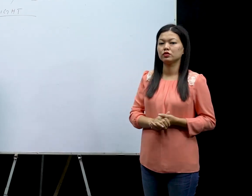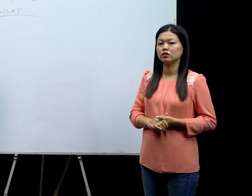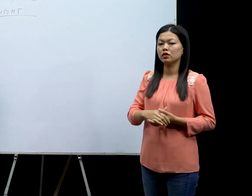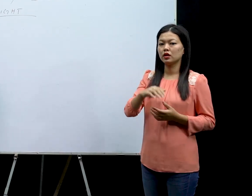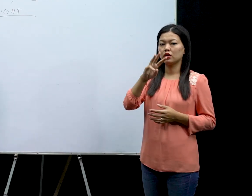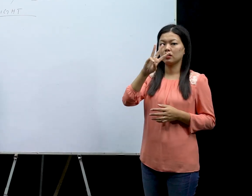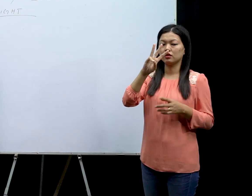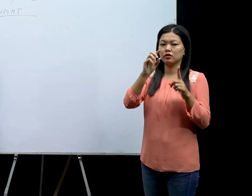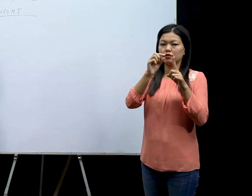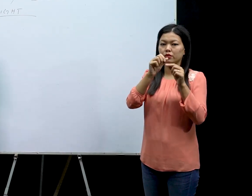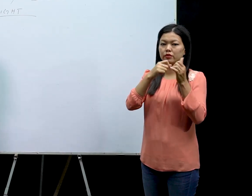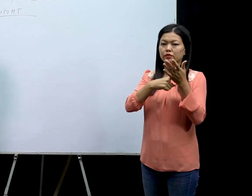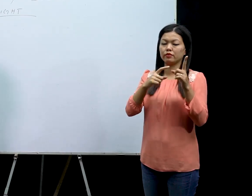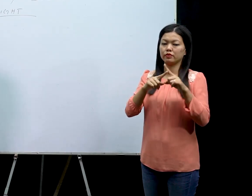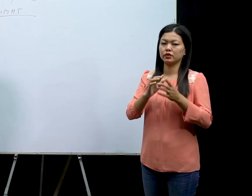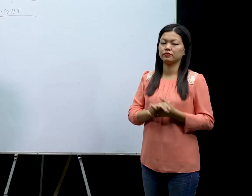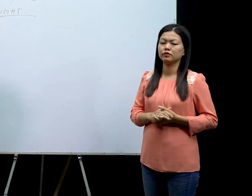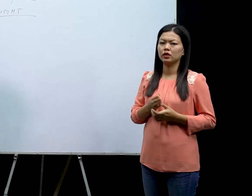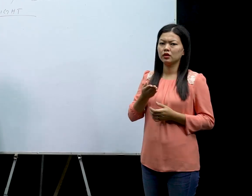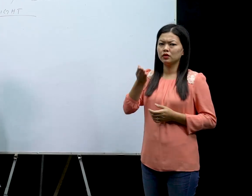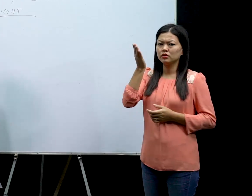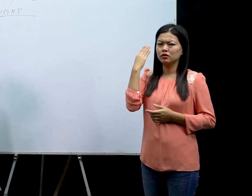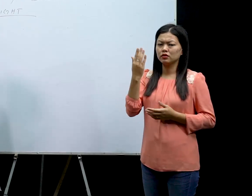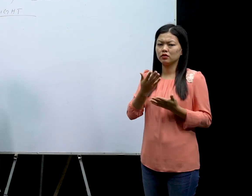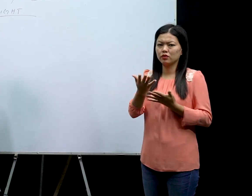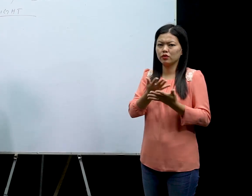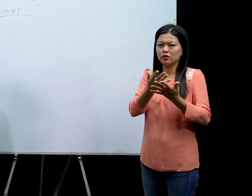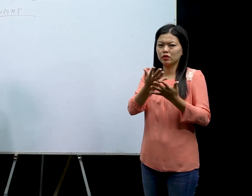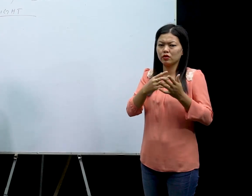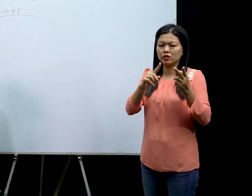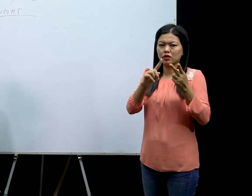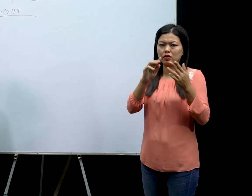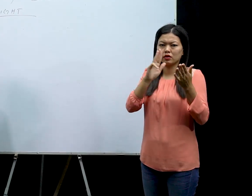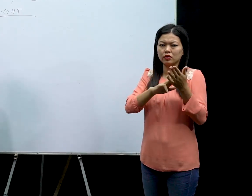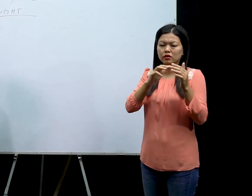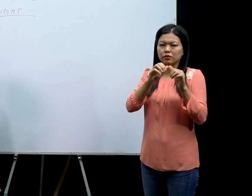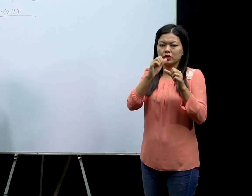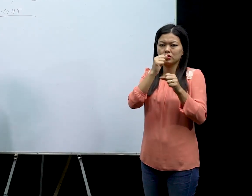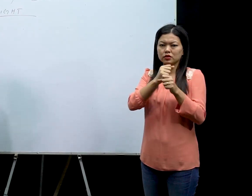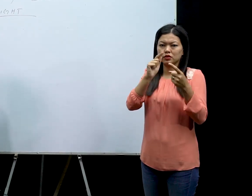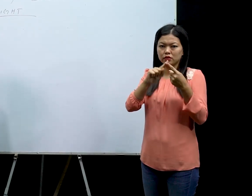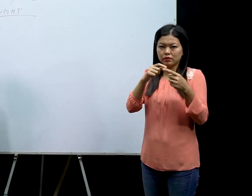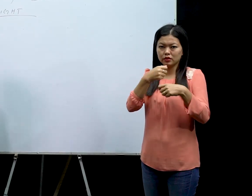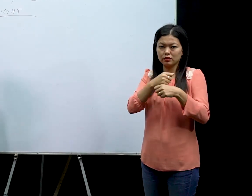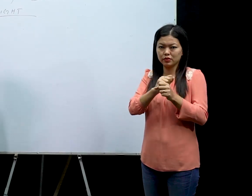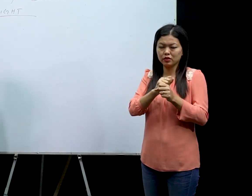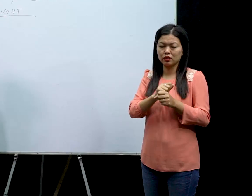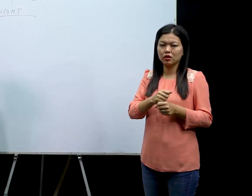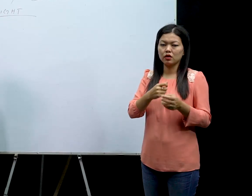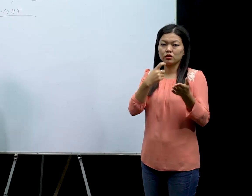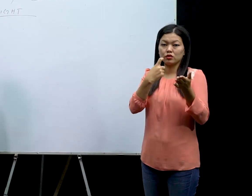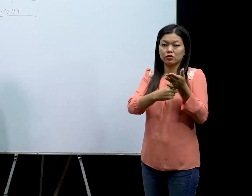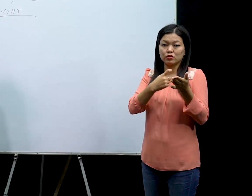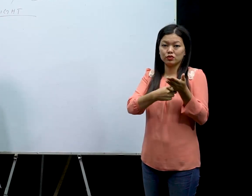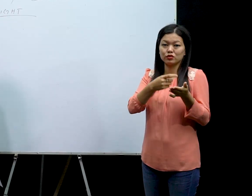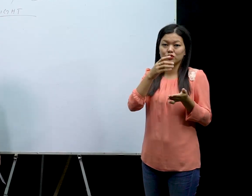part. So yesterday we discussed about the image formation, and I have given you 4 rules for the image formation